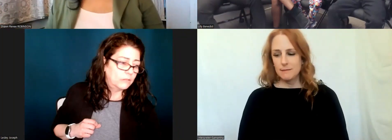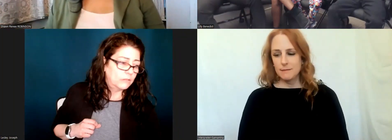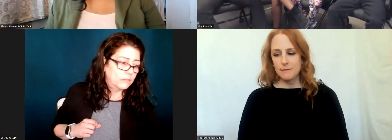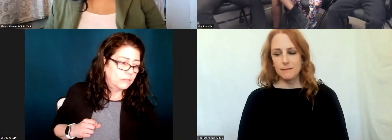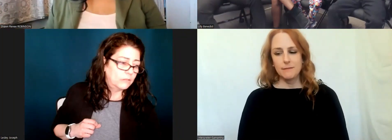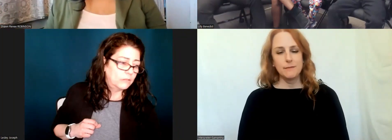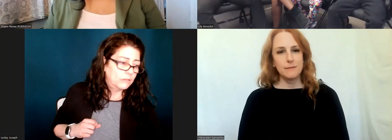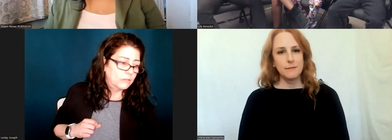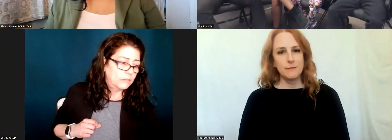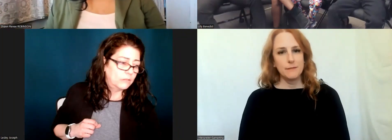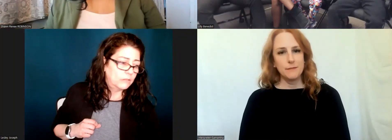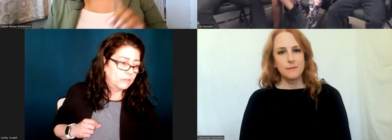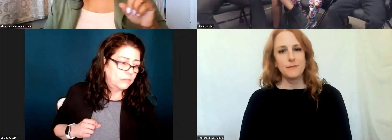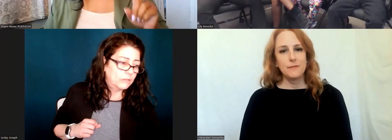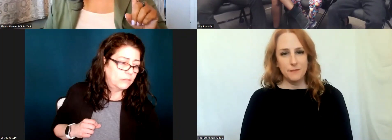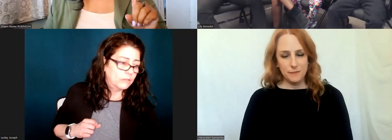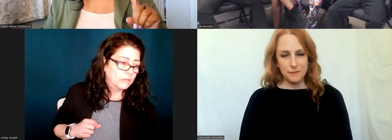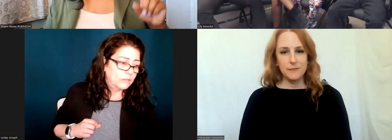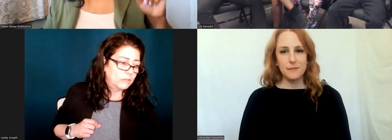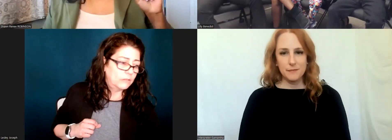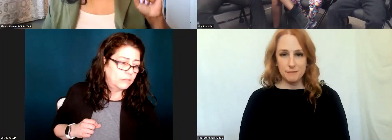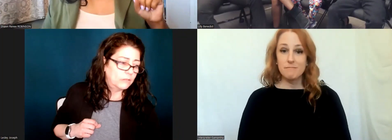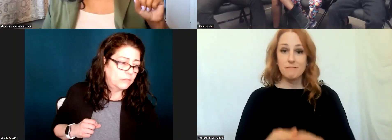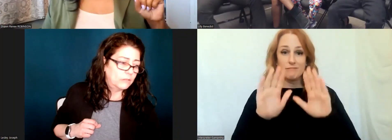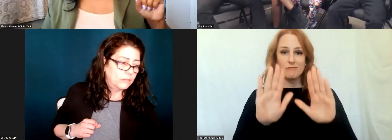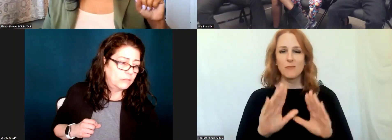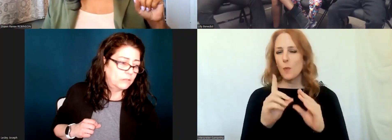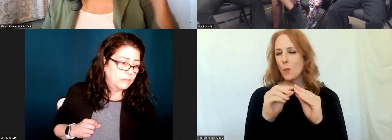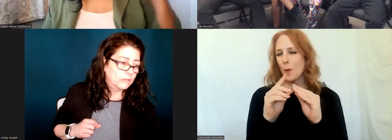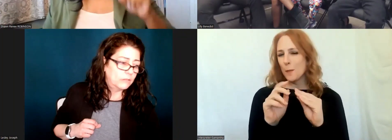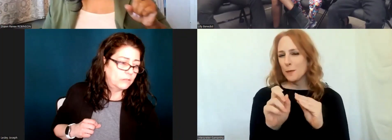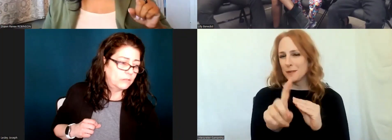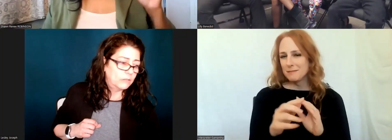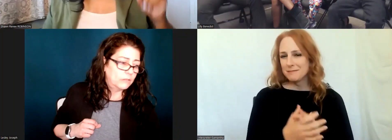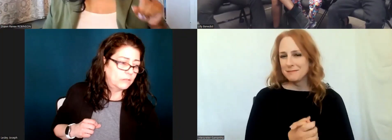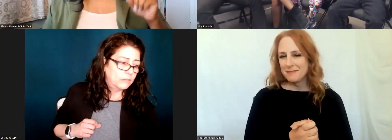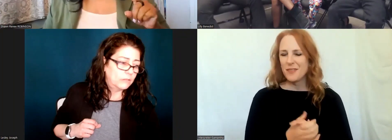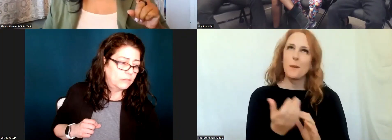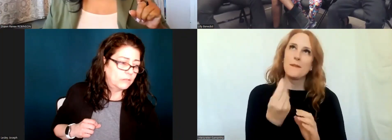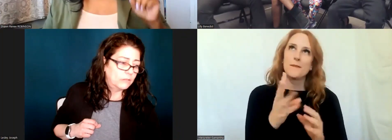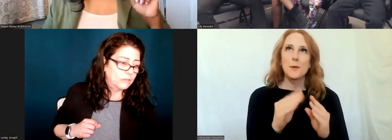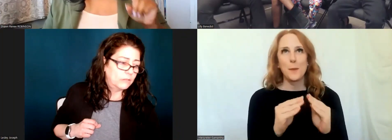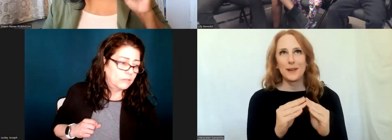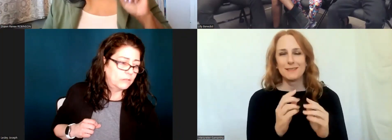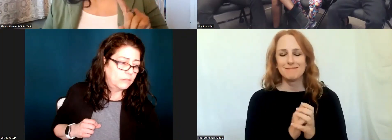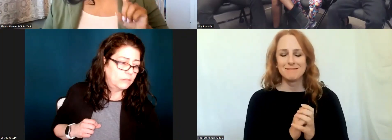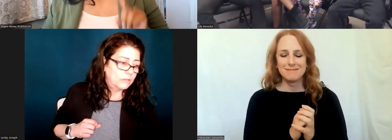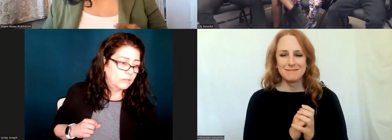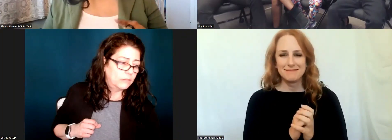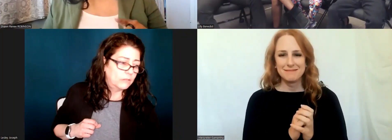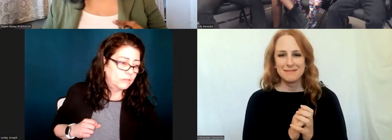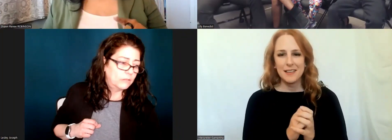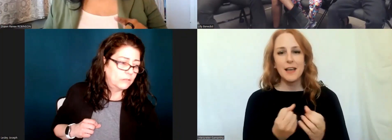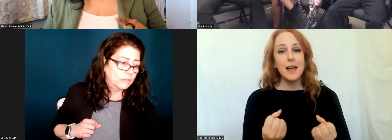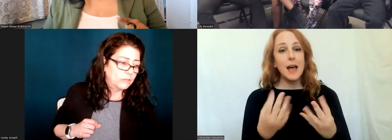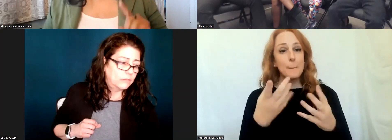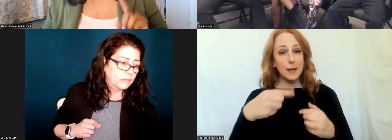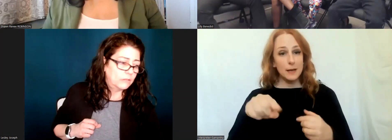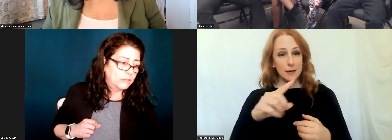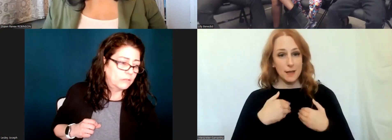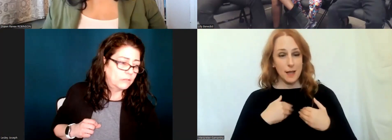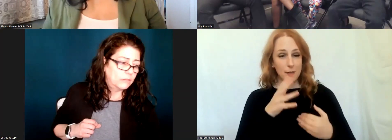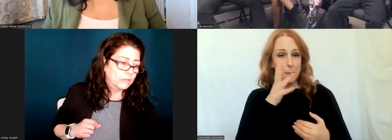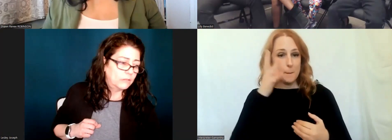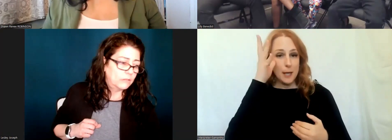Okay, great. All right, one more, a few more. How many of you have parents who